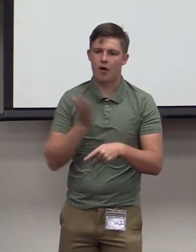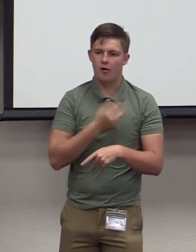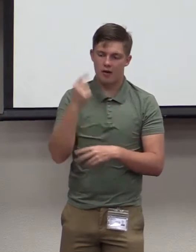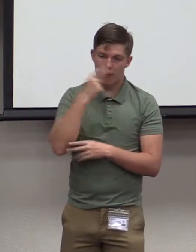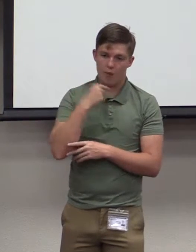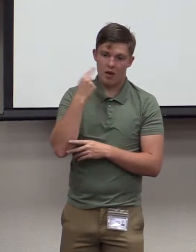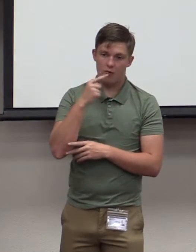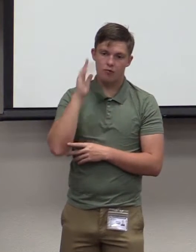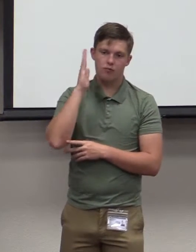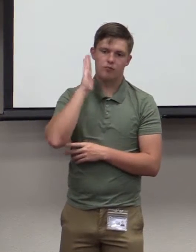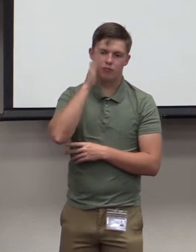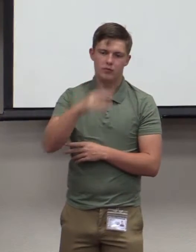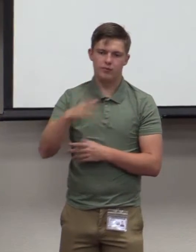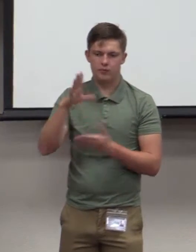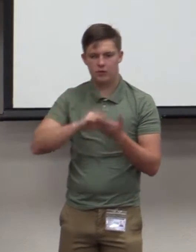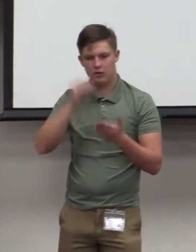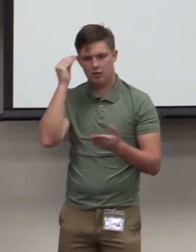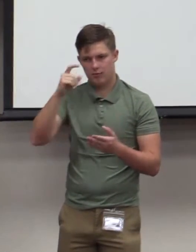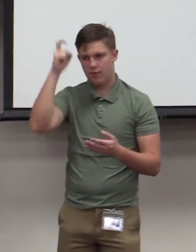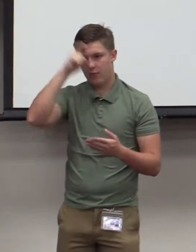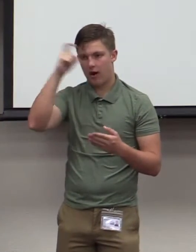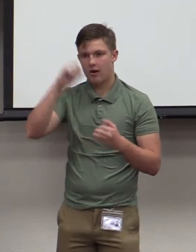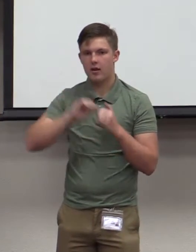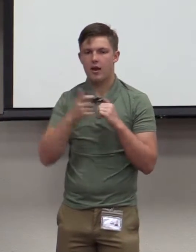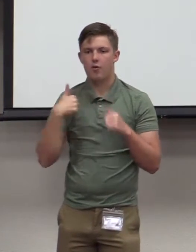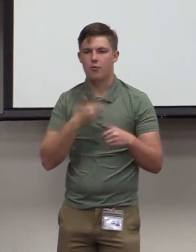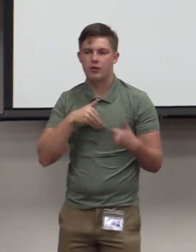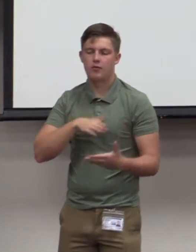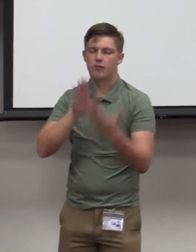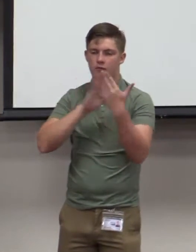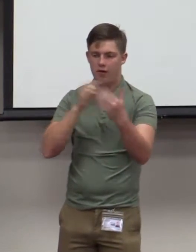wise in how we confront one another.